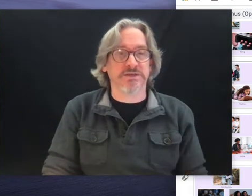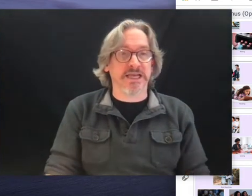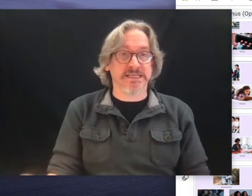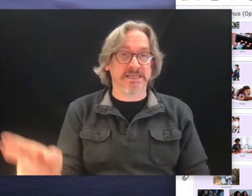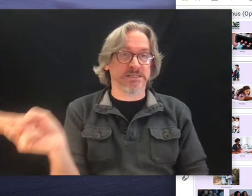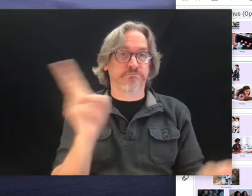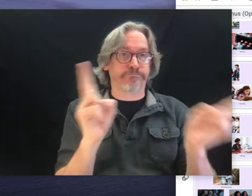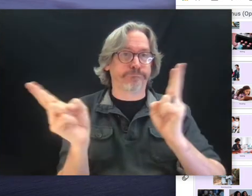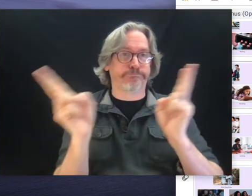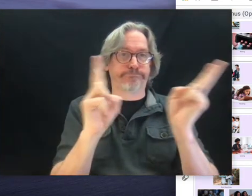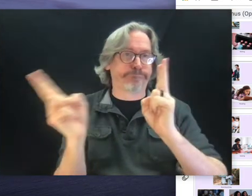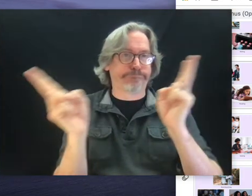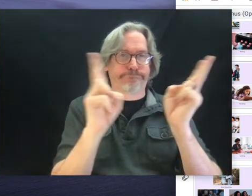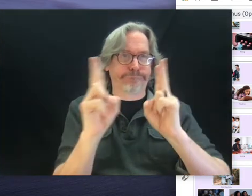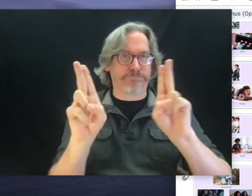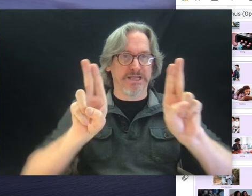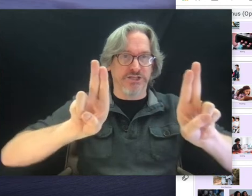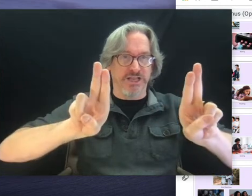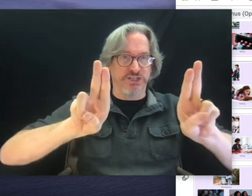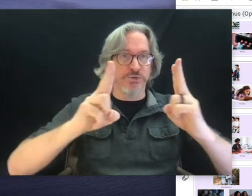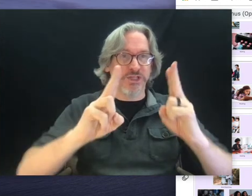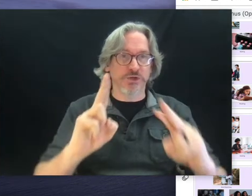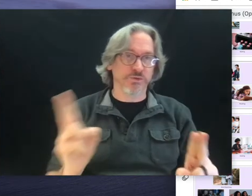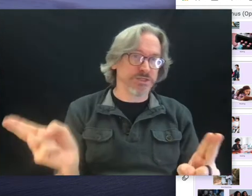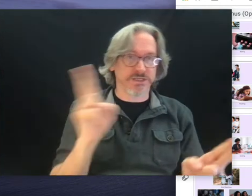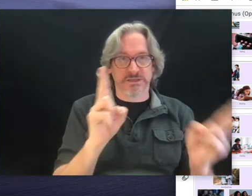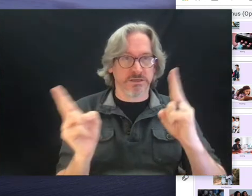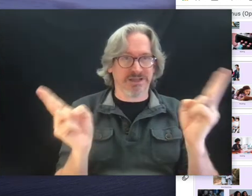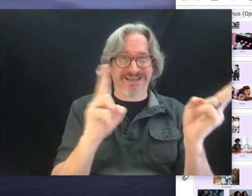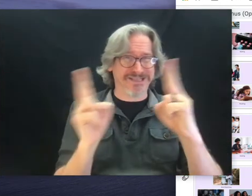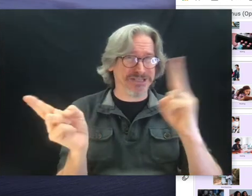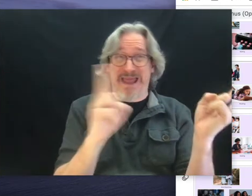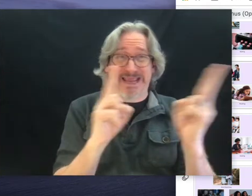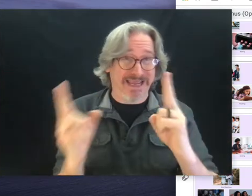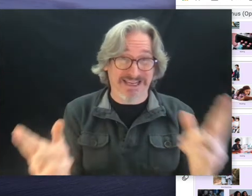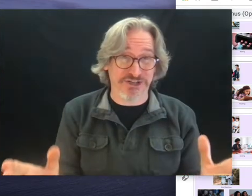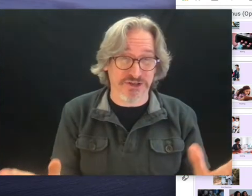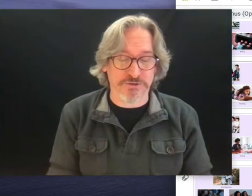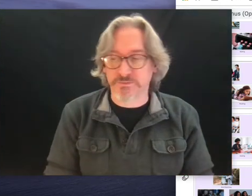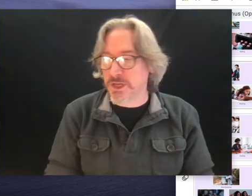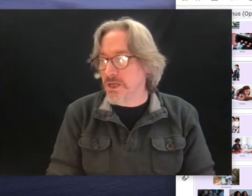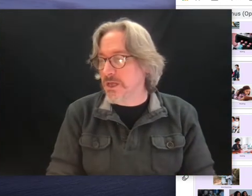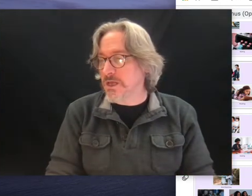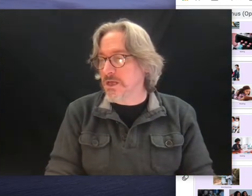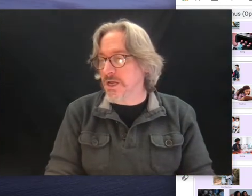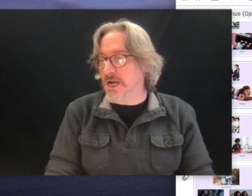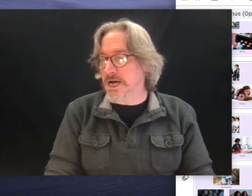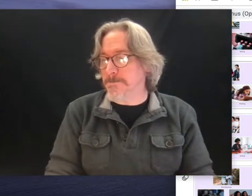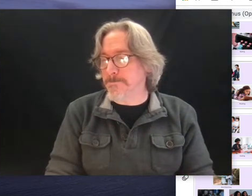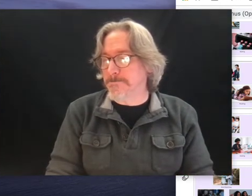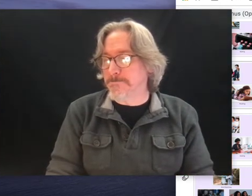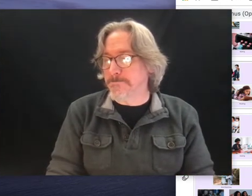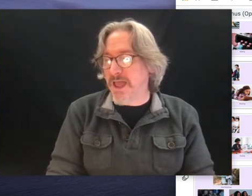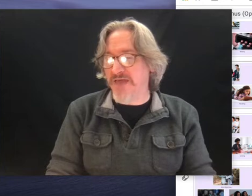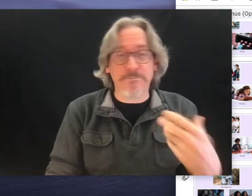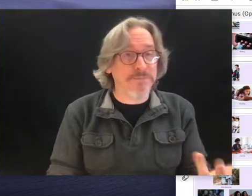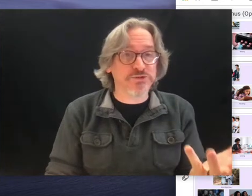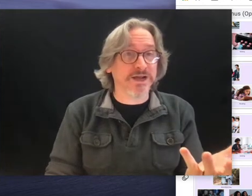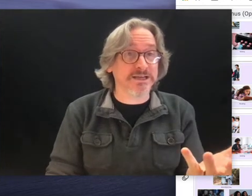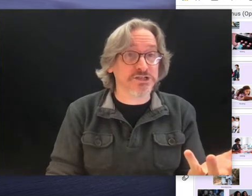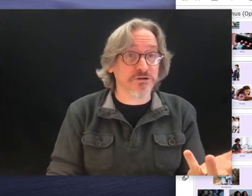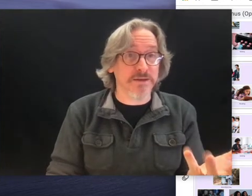use is this. It's two U's, like smacking each other. And